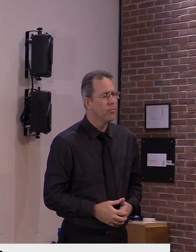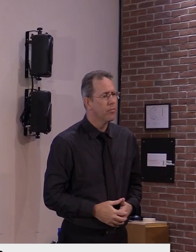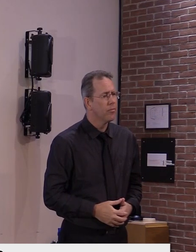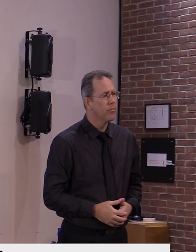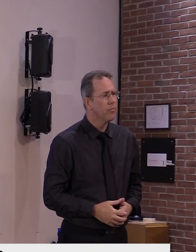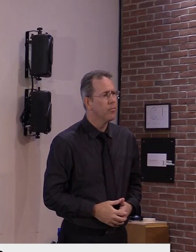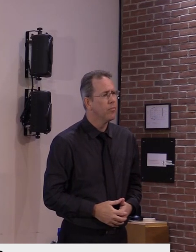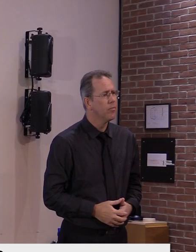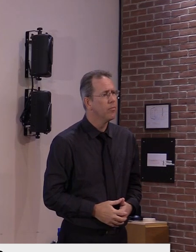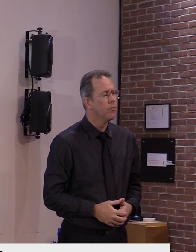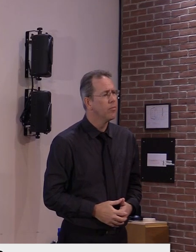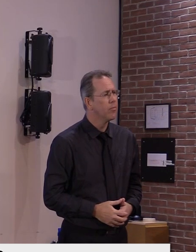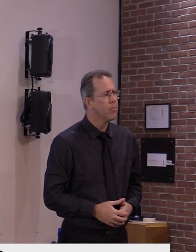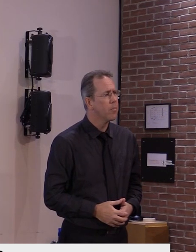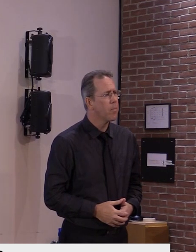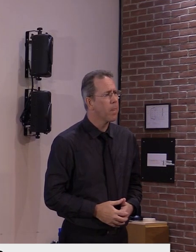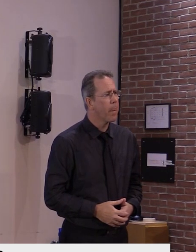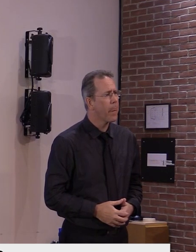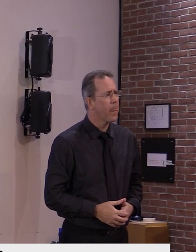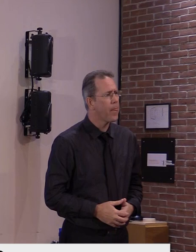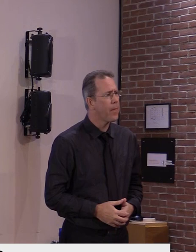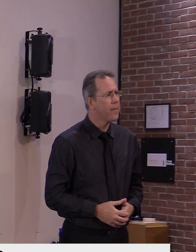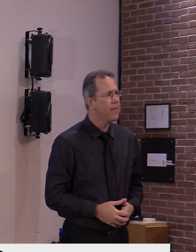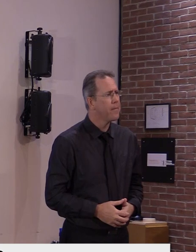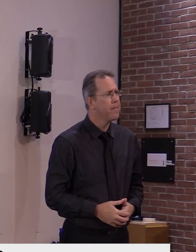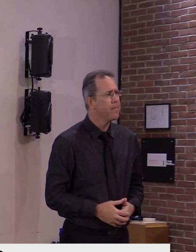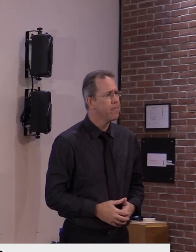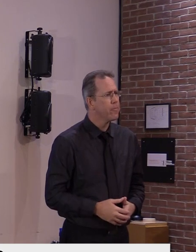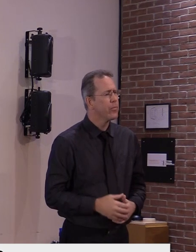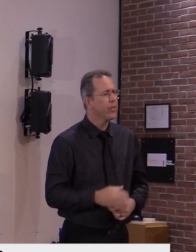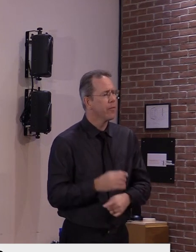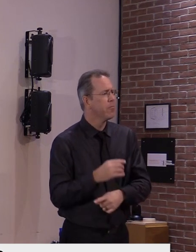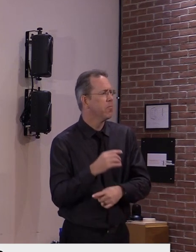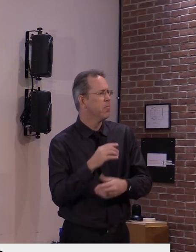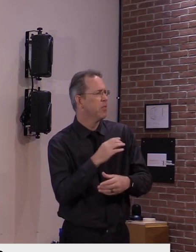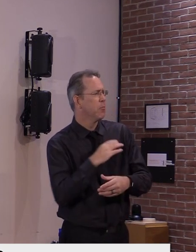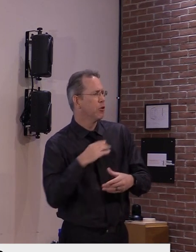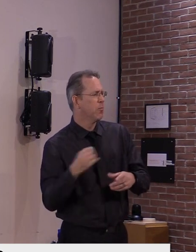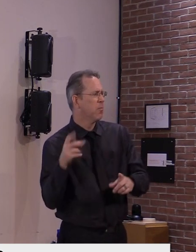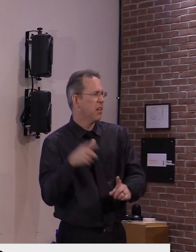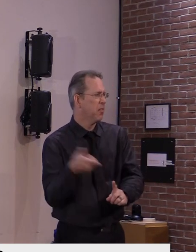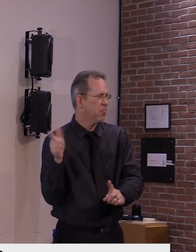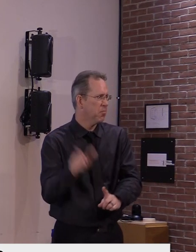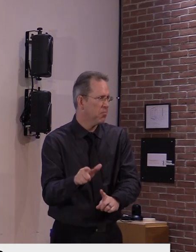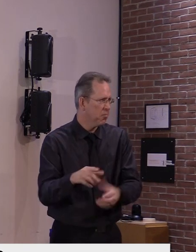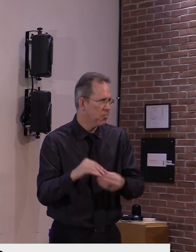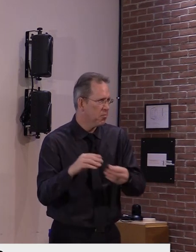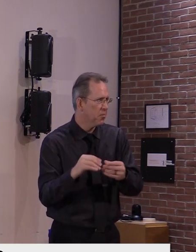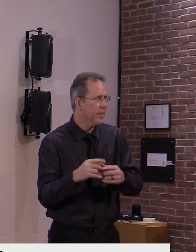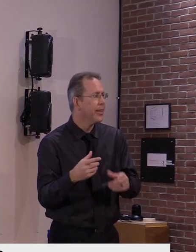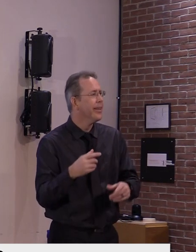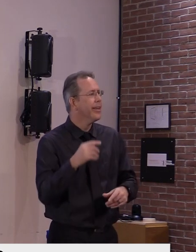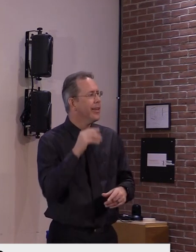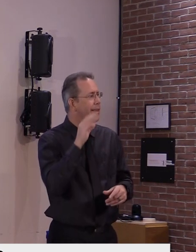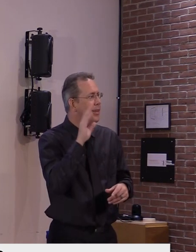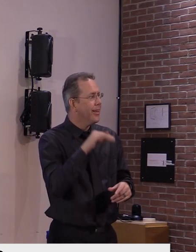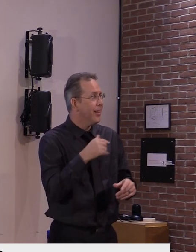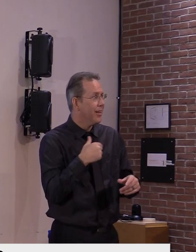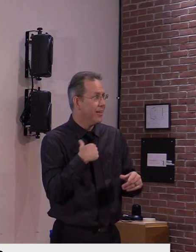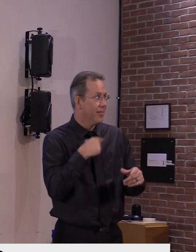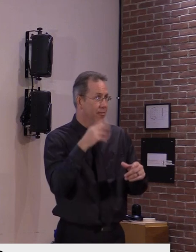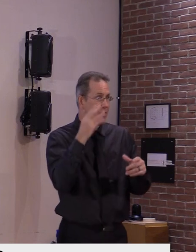back on the work search requirements, that shouldn't dissuade anybody from actively looking for